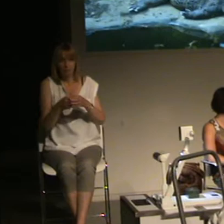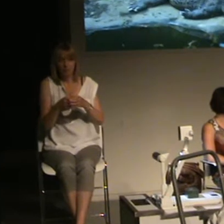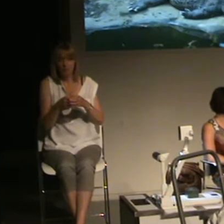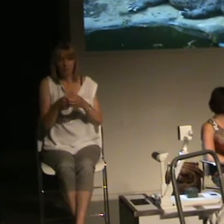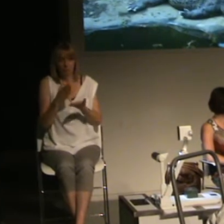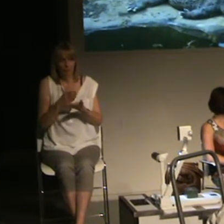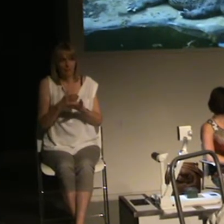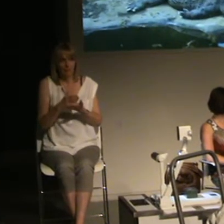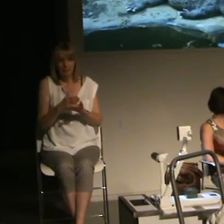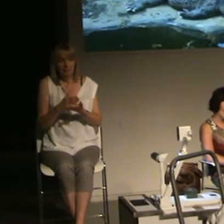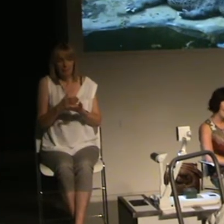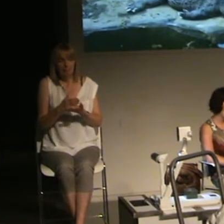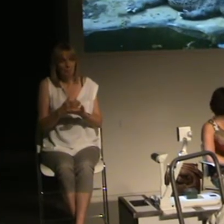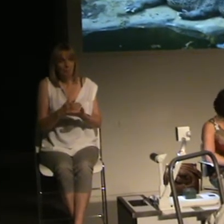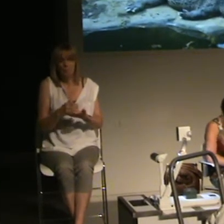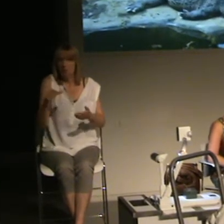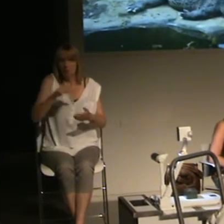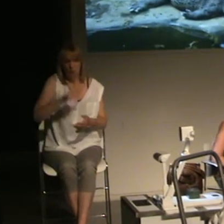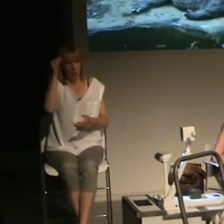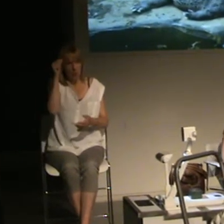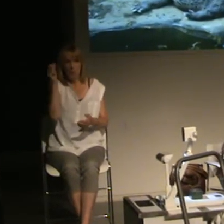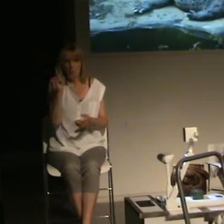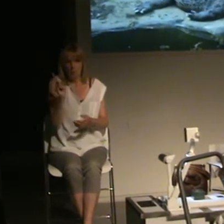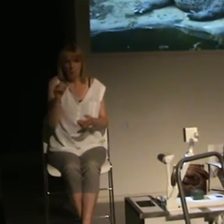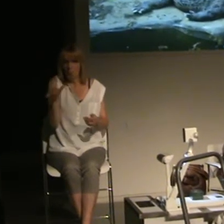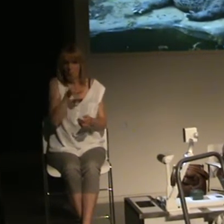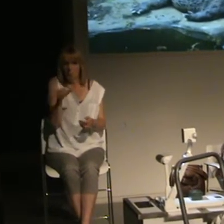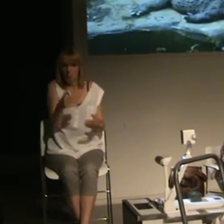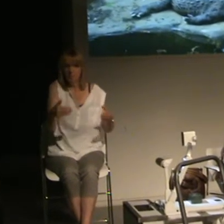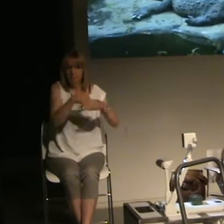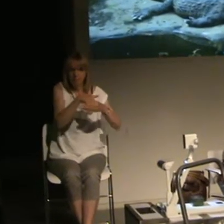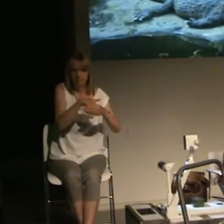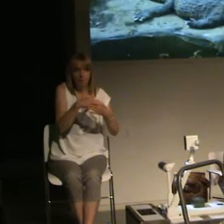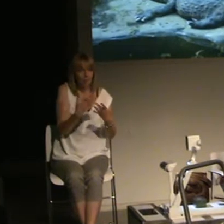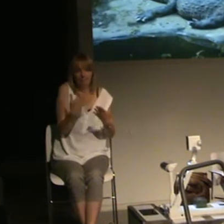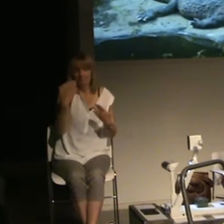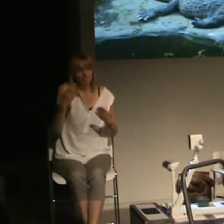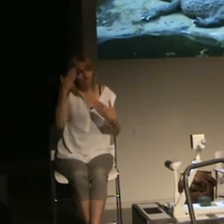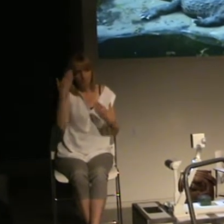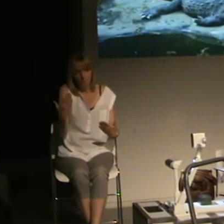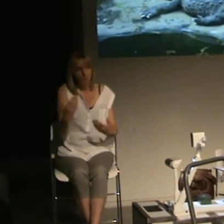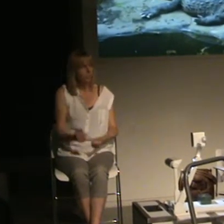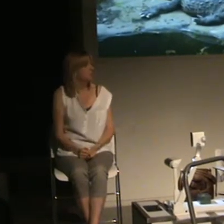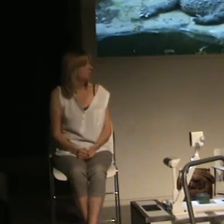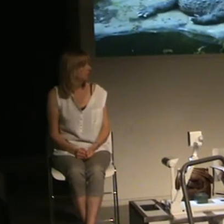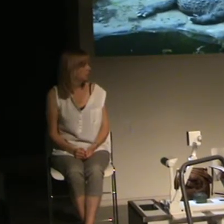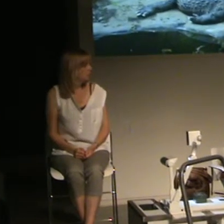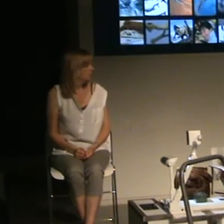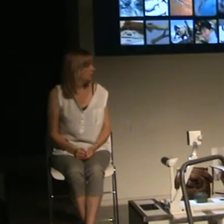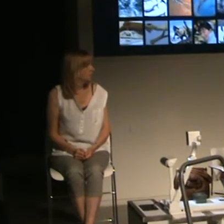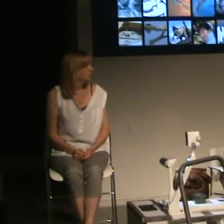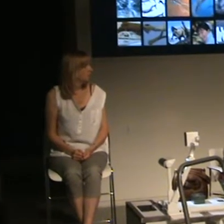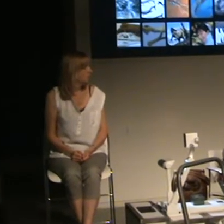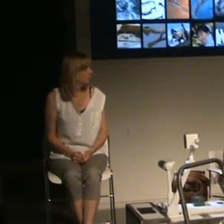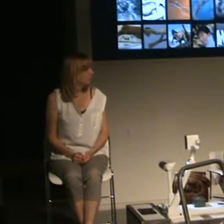That's why we always need more scientists. So yeah. If you've got anyone in the audience who's a budding scientist, do carry on with your studies. We need you here at the museum. So